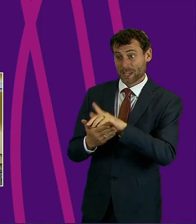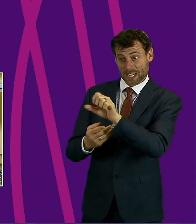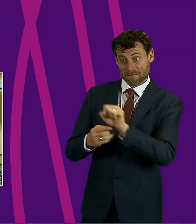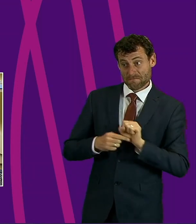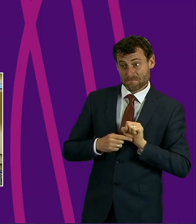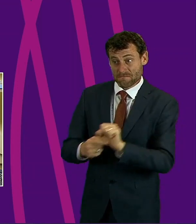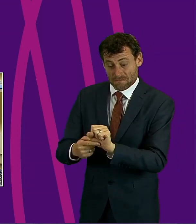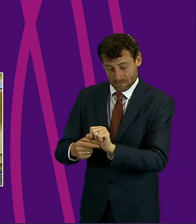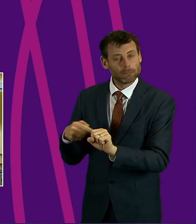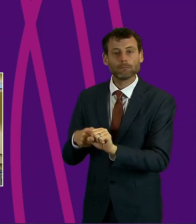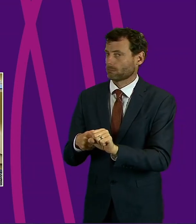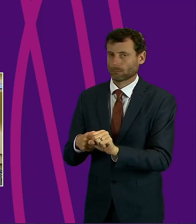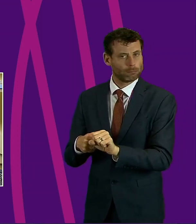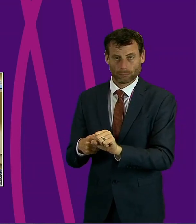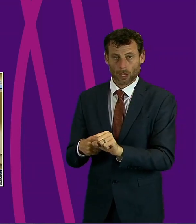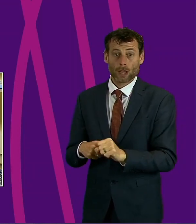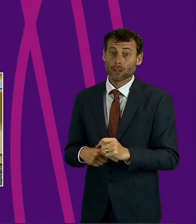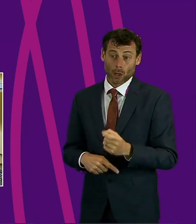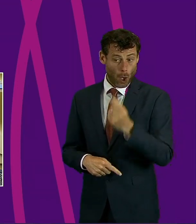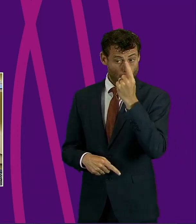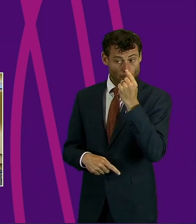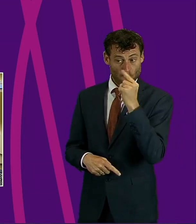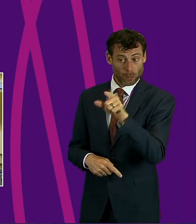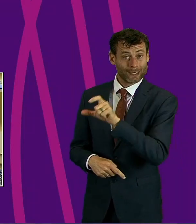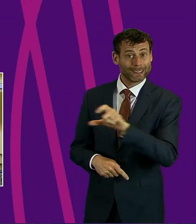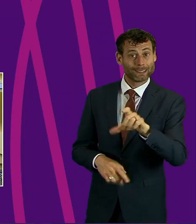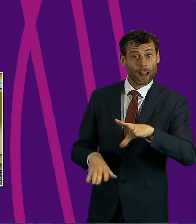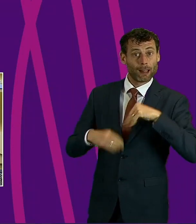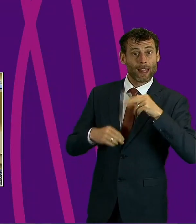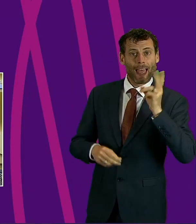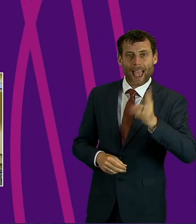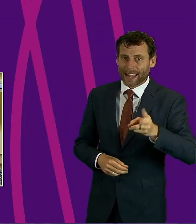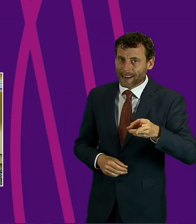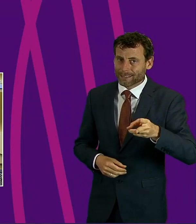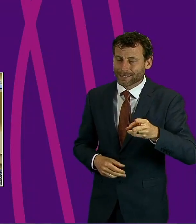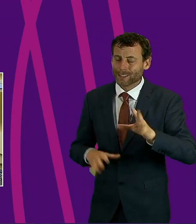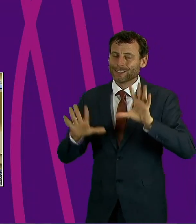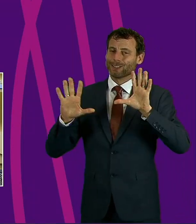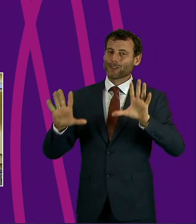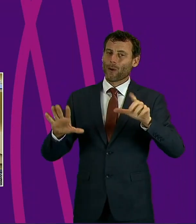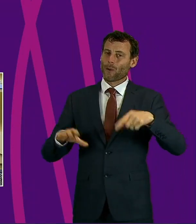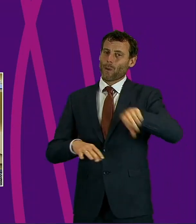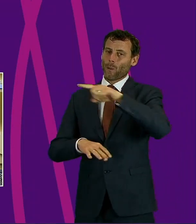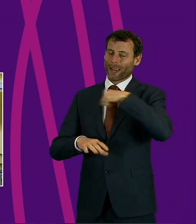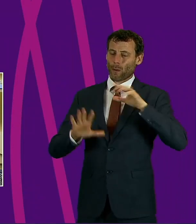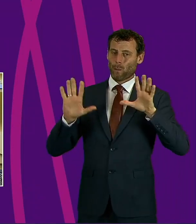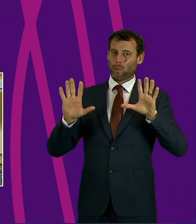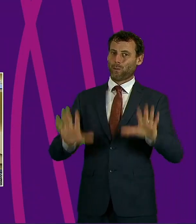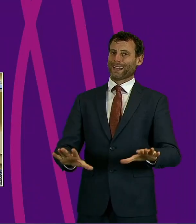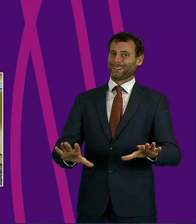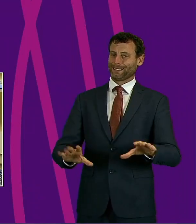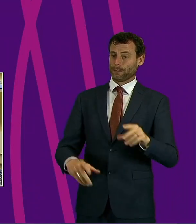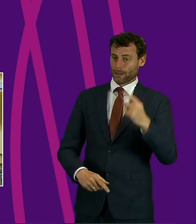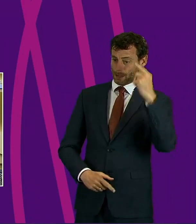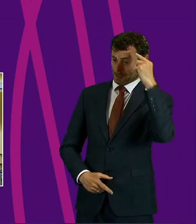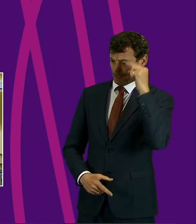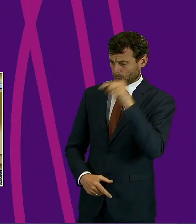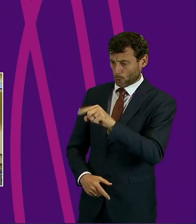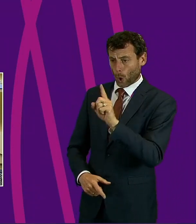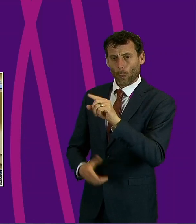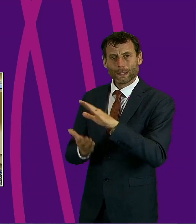long-lasting immunity. So there are still big questions about the extent to which and the longevity of the immunity you get